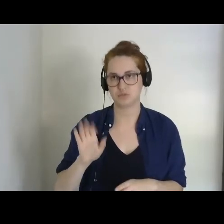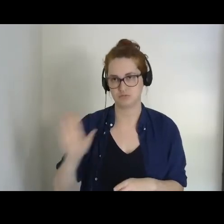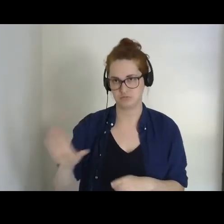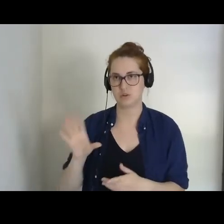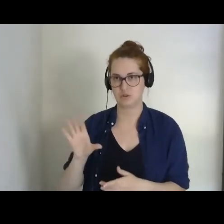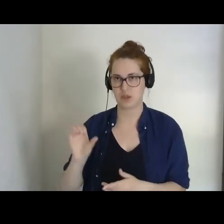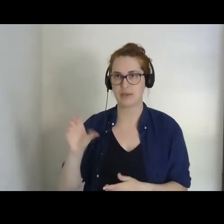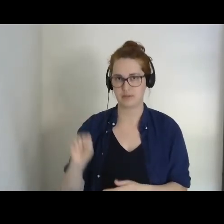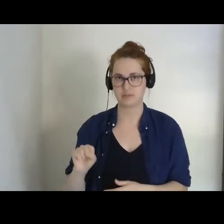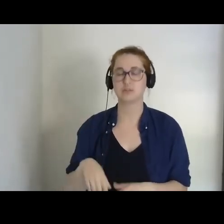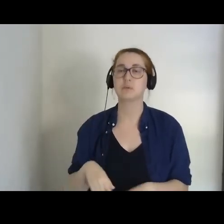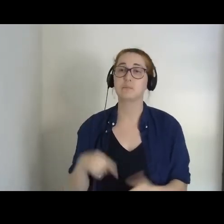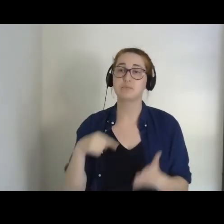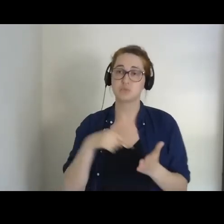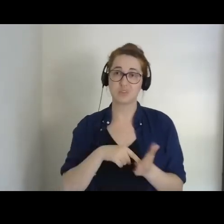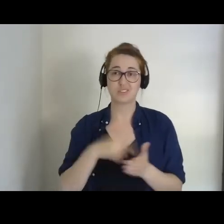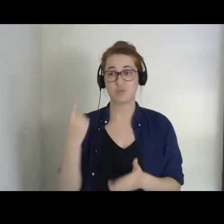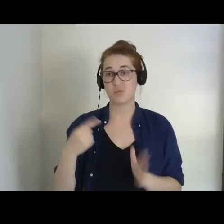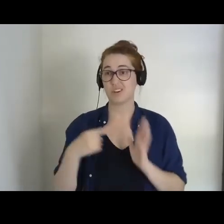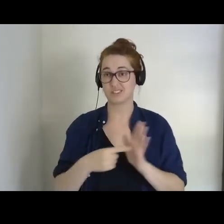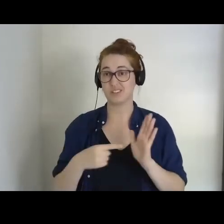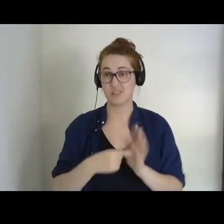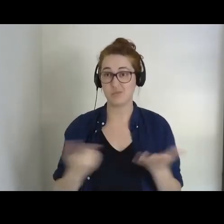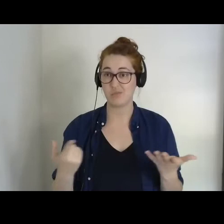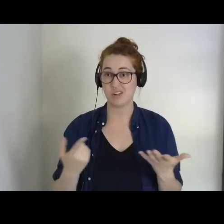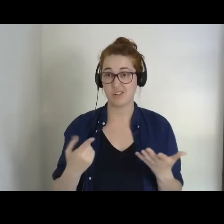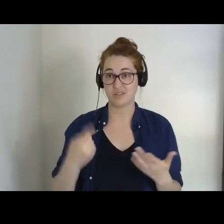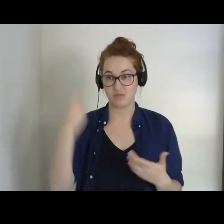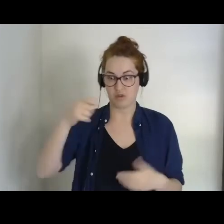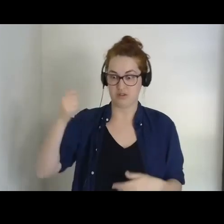for judges, I believe speaks to the importance of what we're